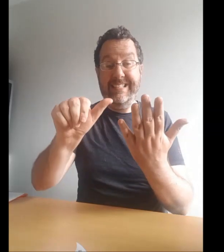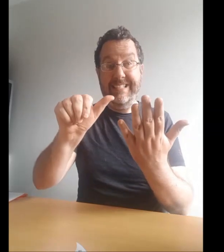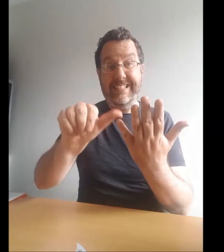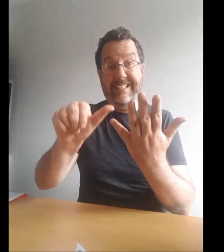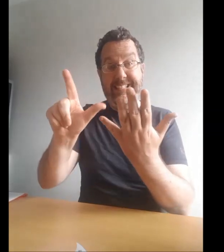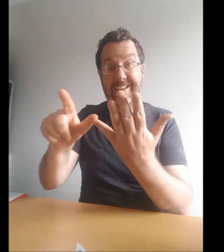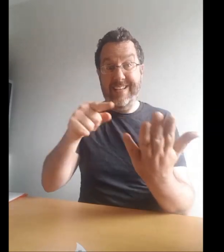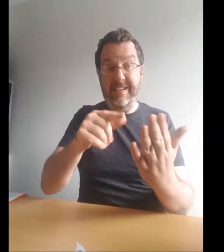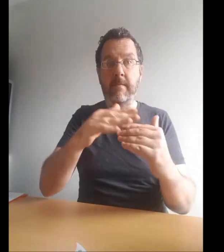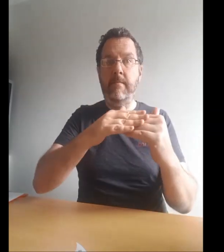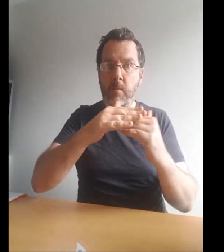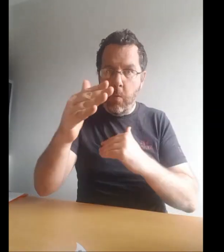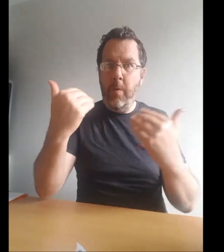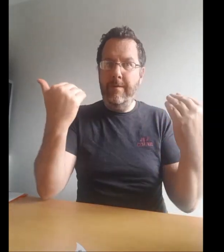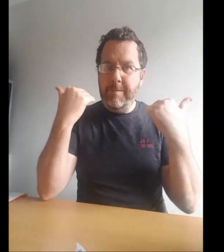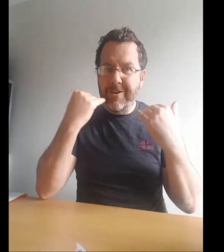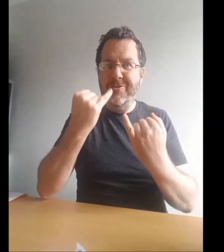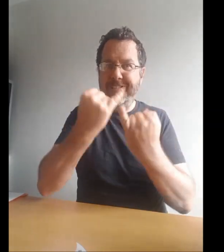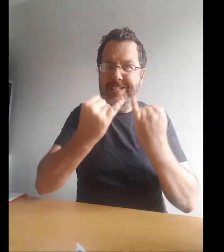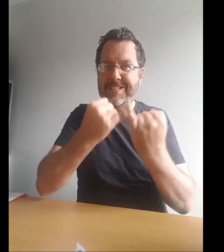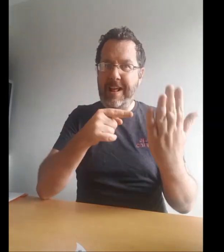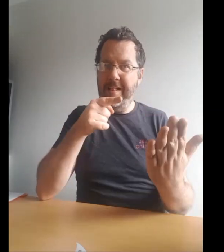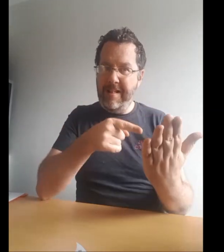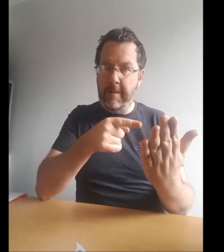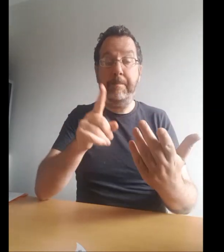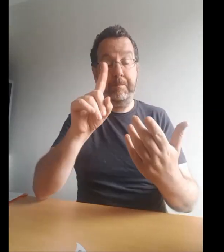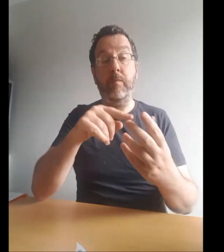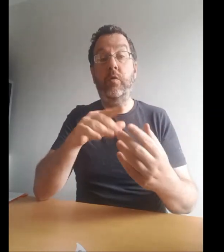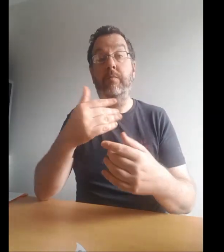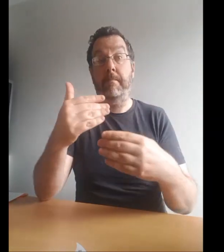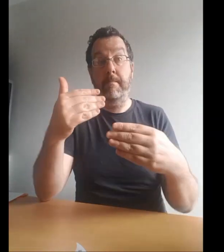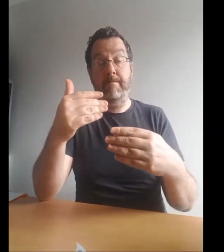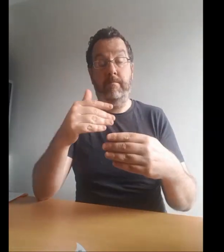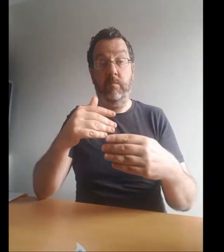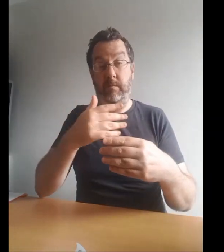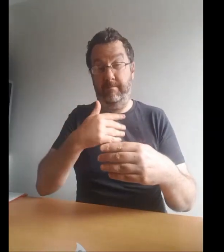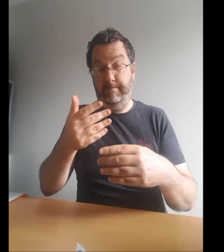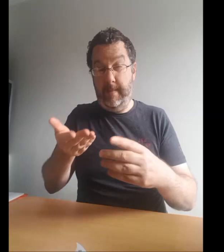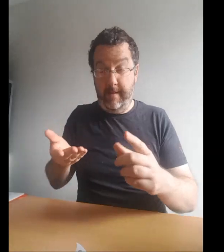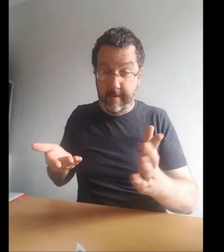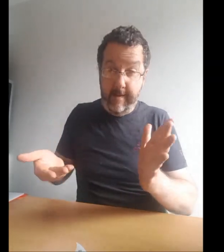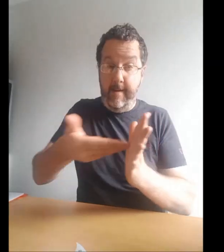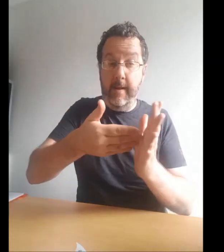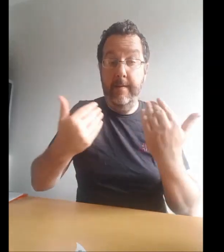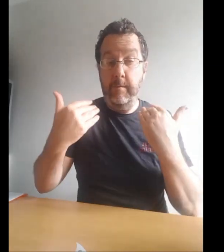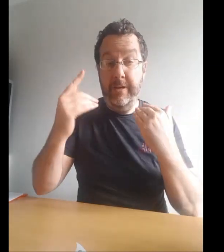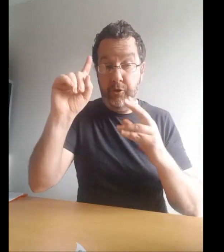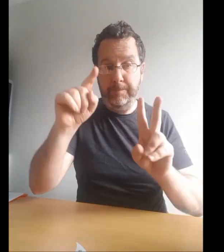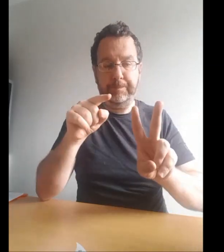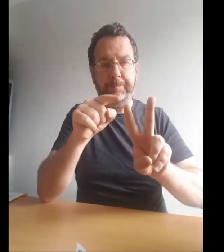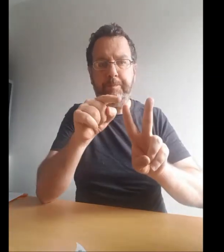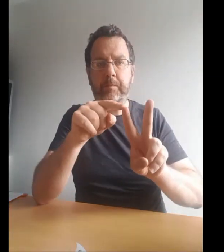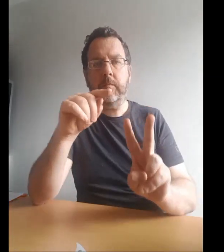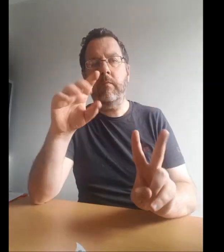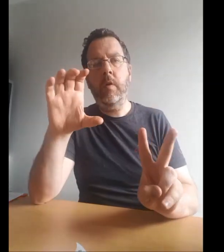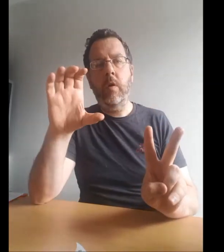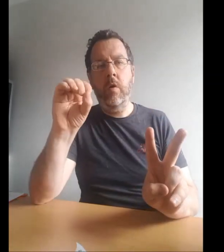case, we do have more information and more detail. And just to give you some additional information also, so